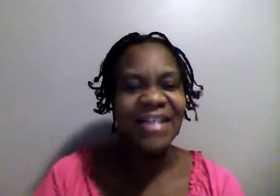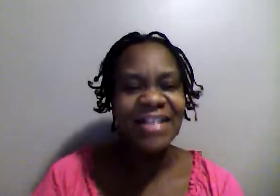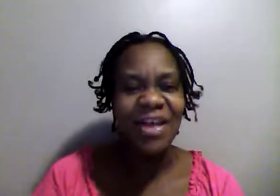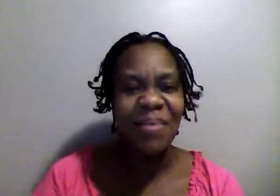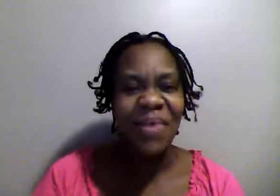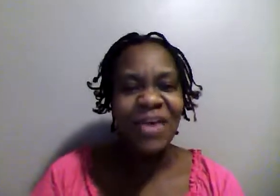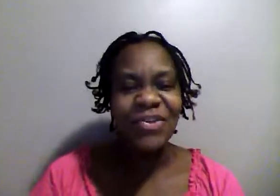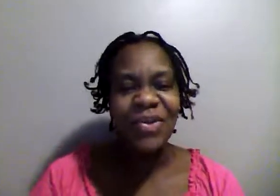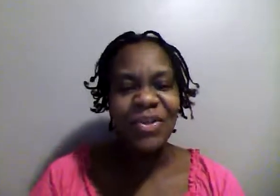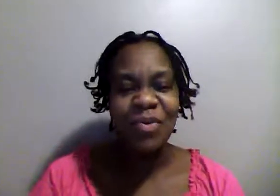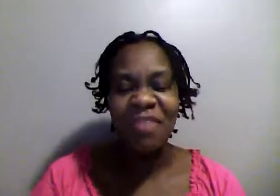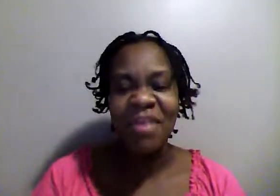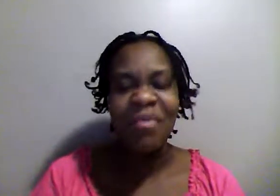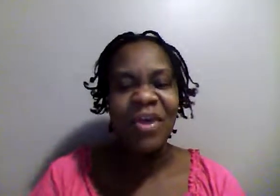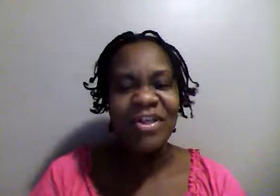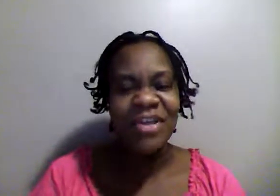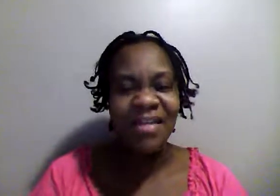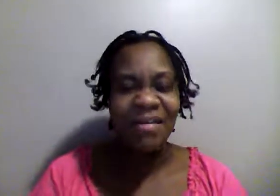calcium. So the two of them work together.